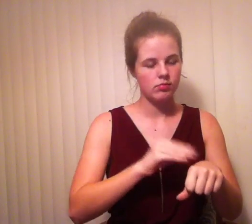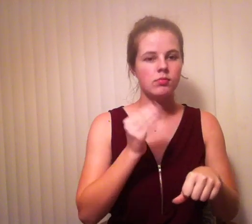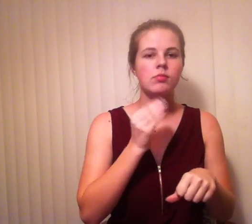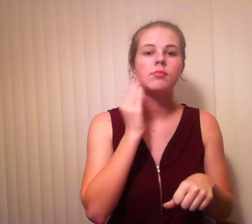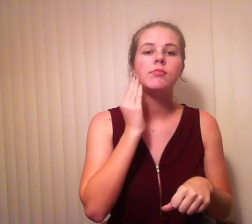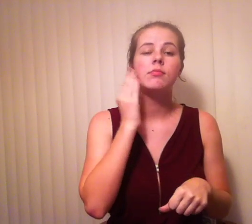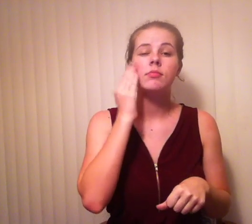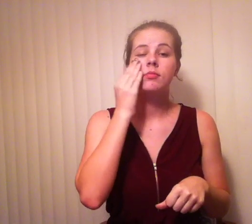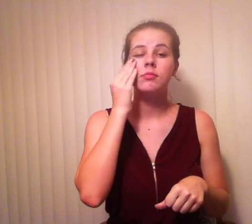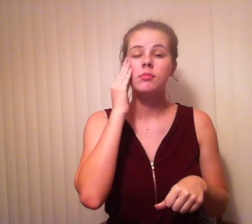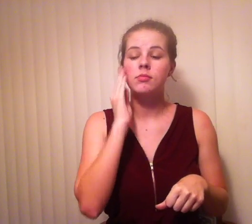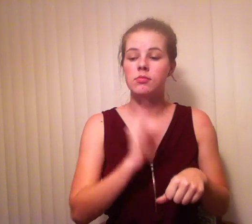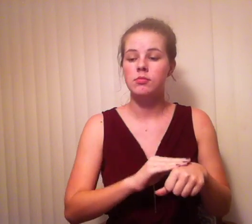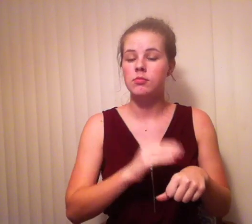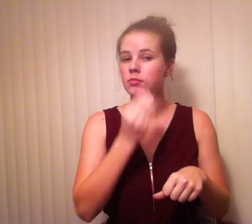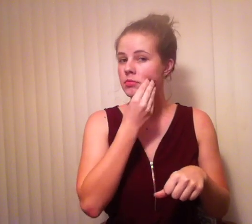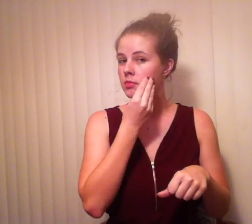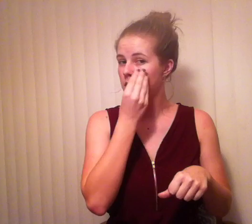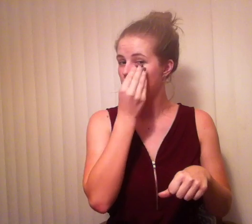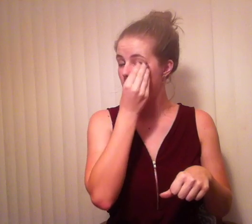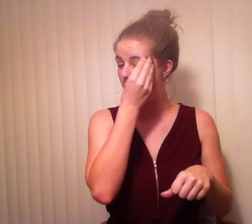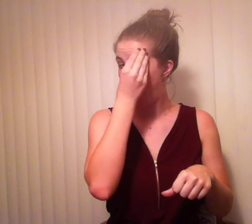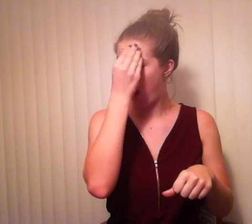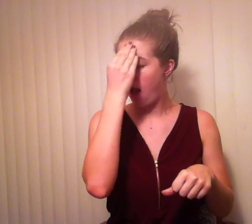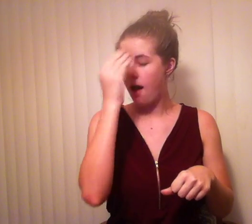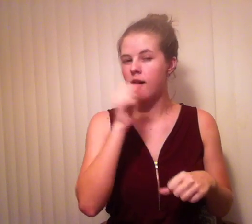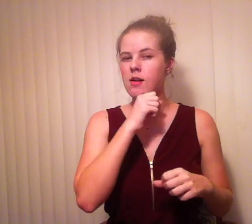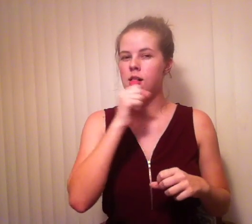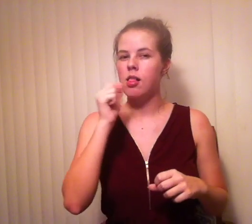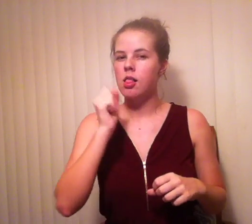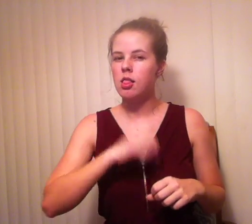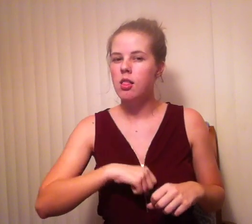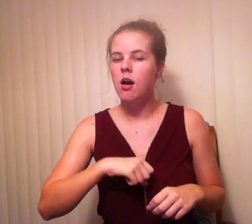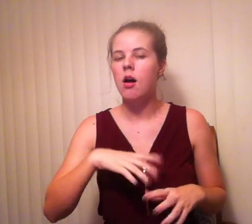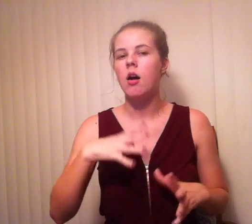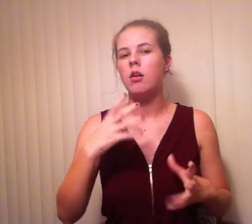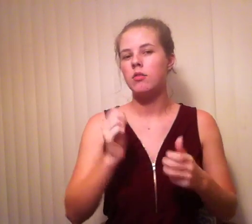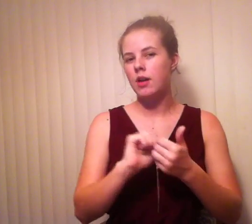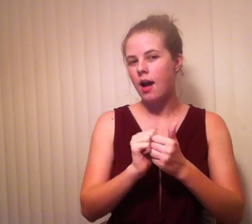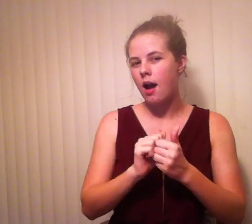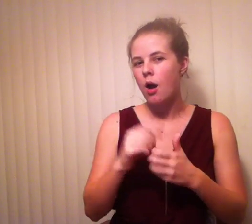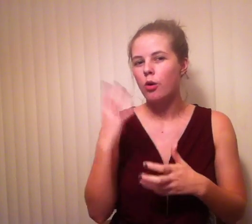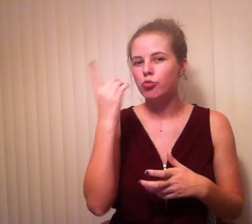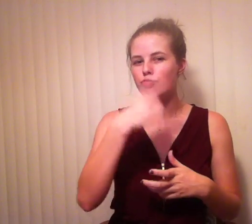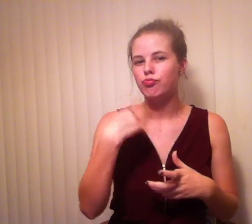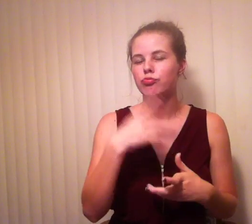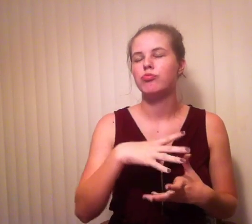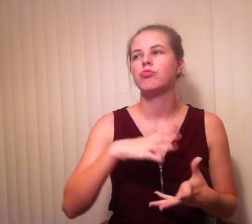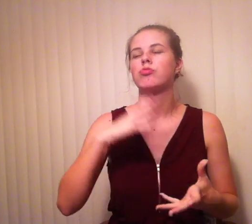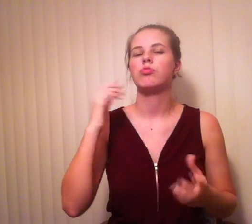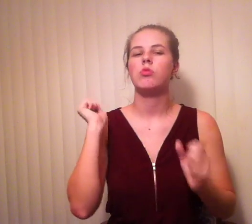skin. I love the way that this foundation looks on the skin, and this combination to me is just, it's